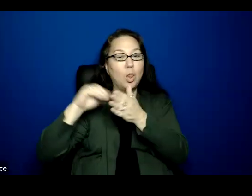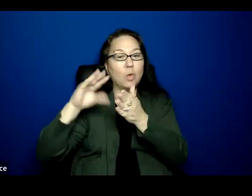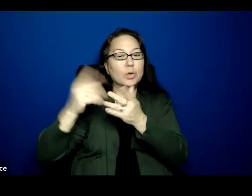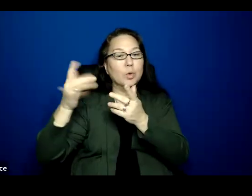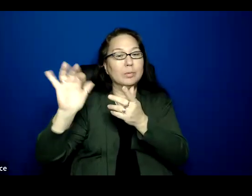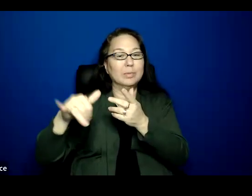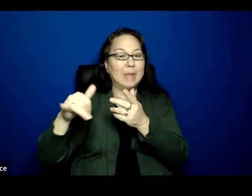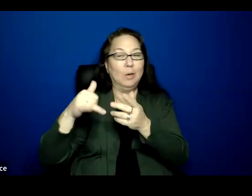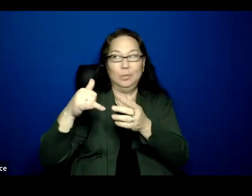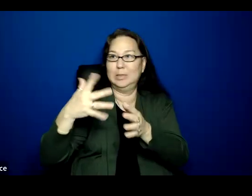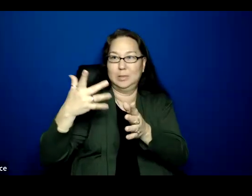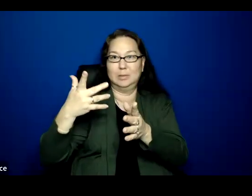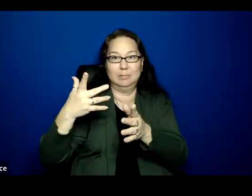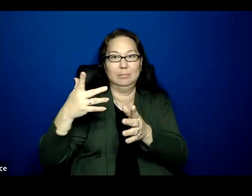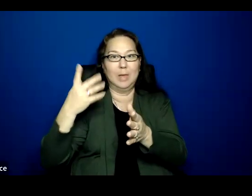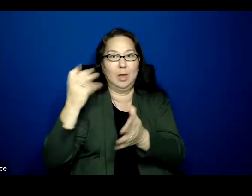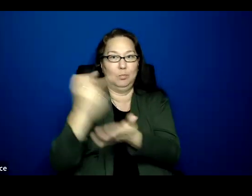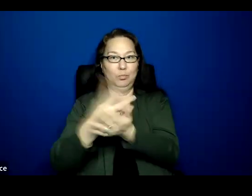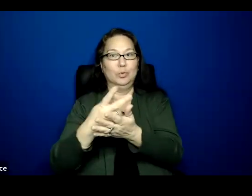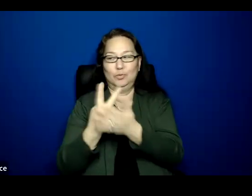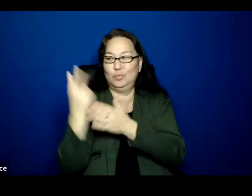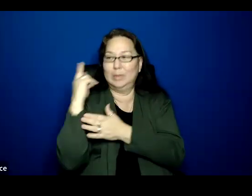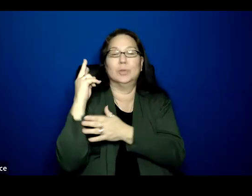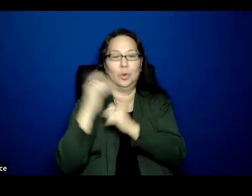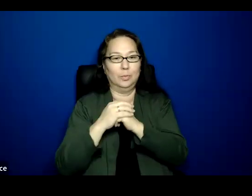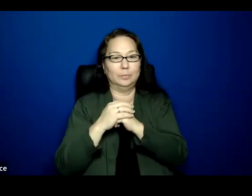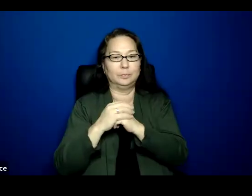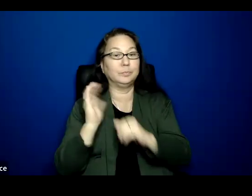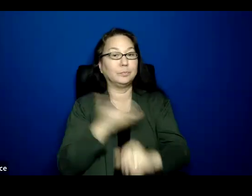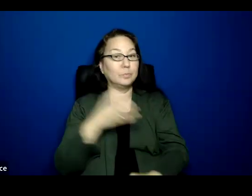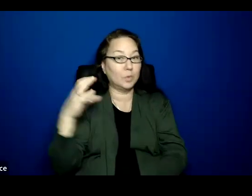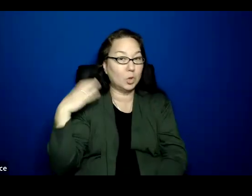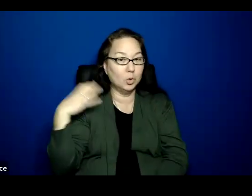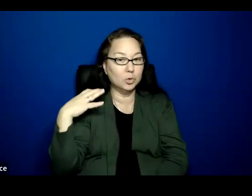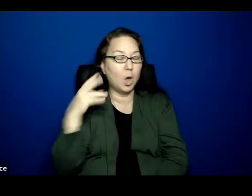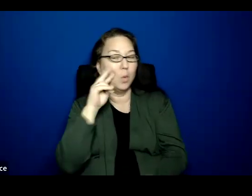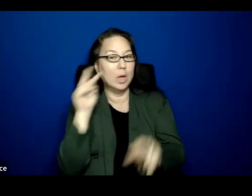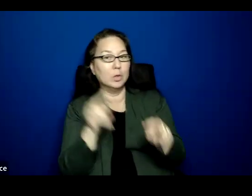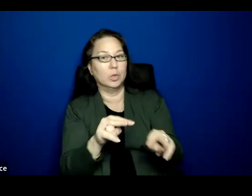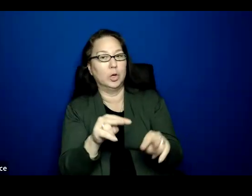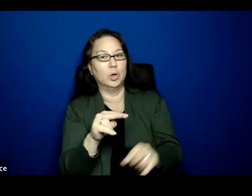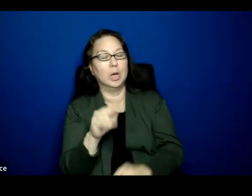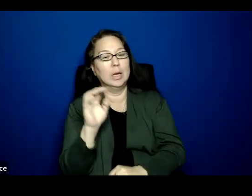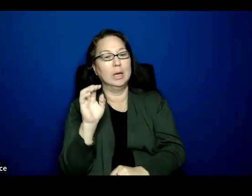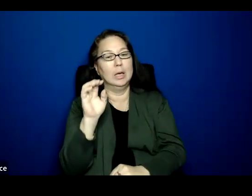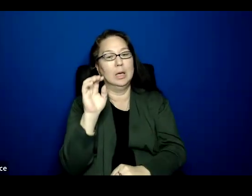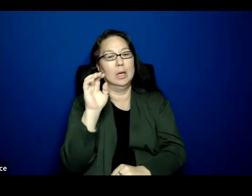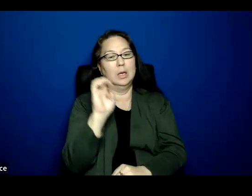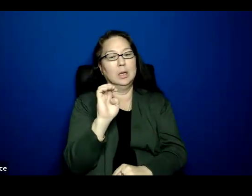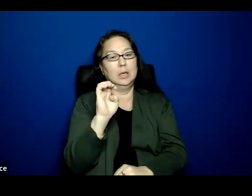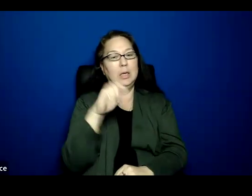their experiences, which I think is really important. And then for our coaches, as we look at our EQL tool, equitable